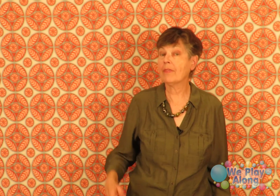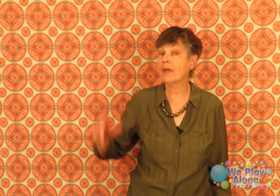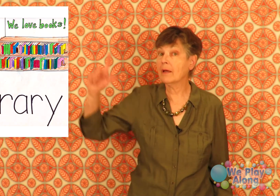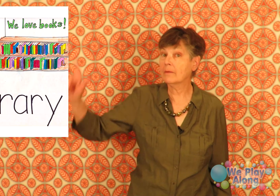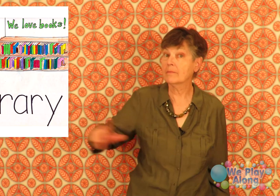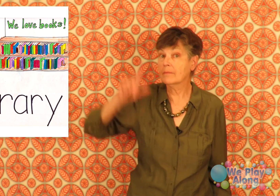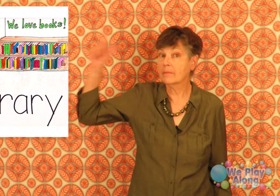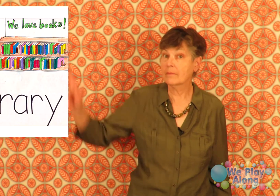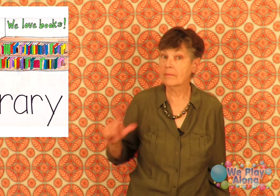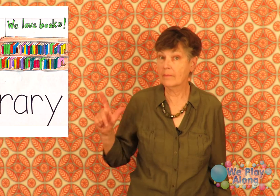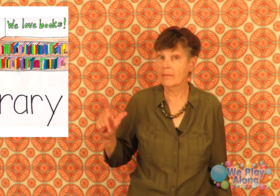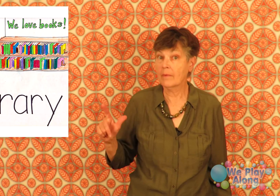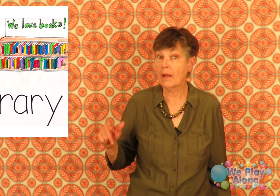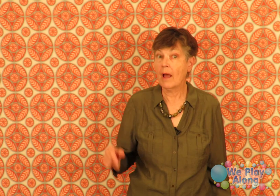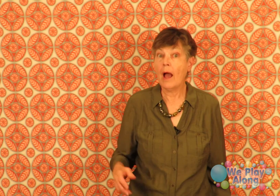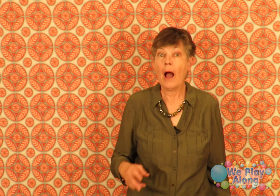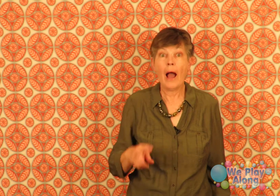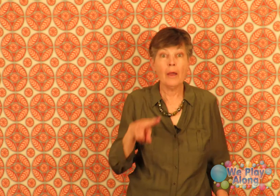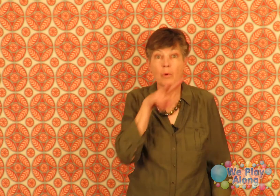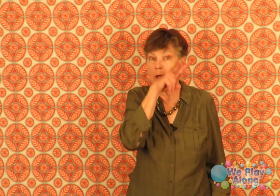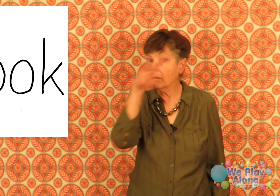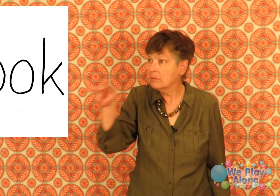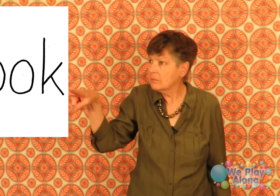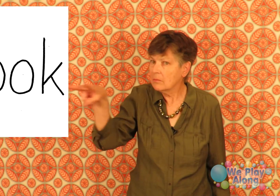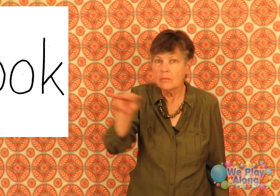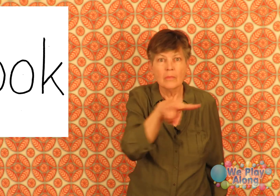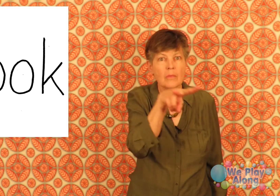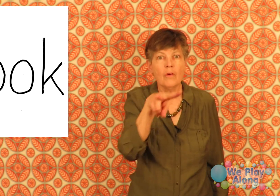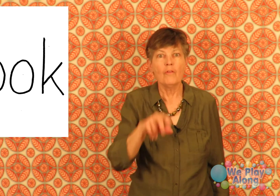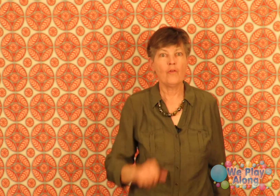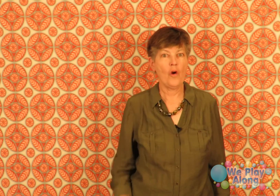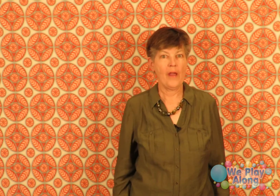the, I will for it.